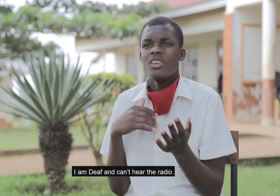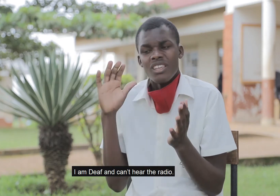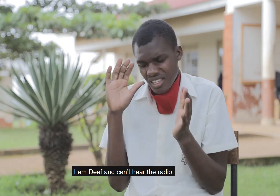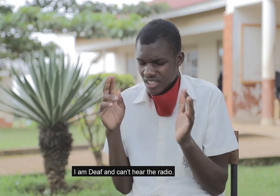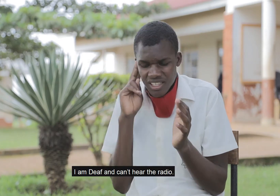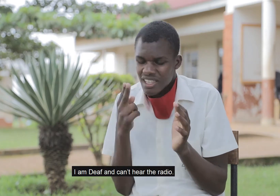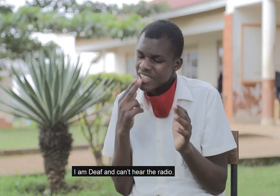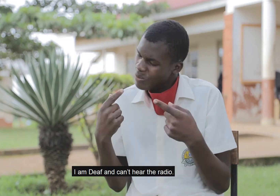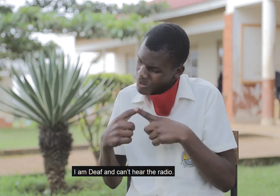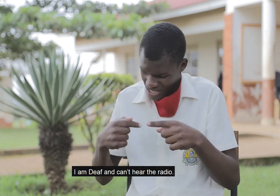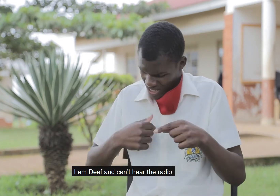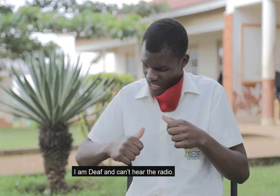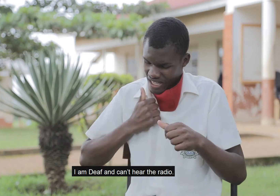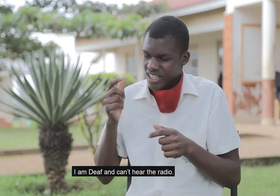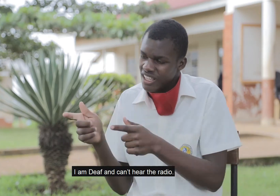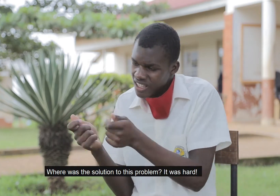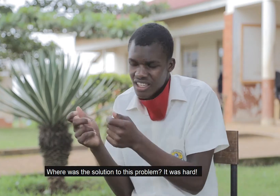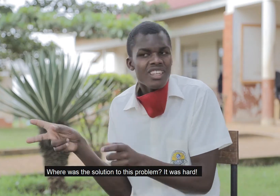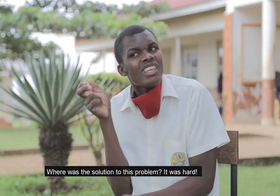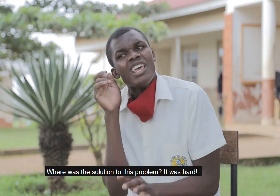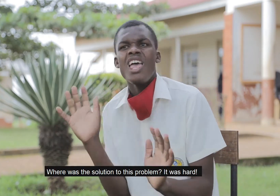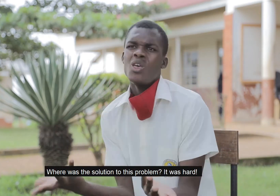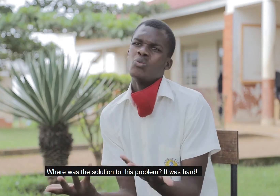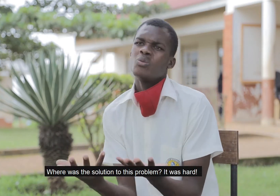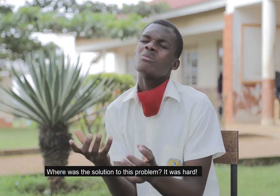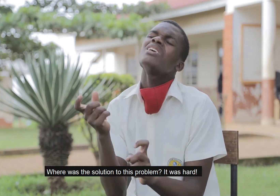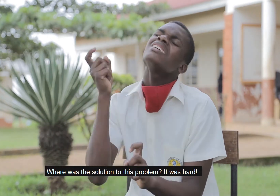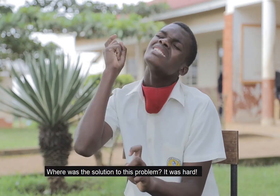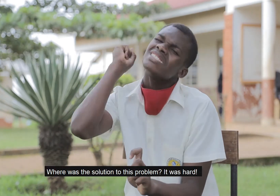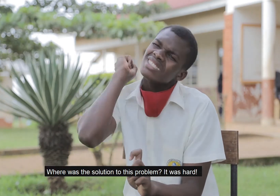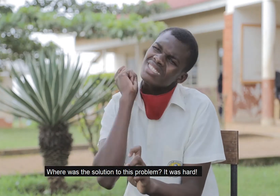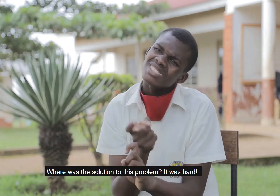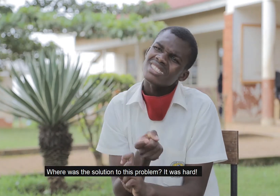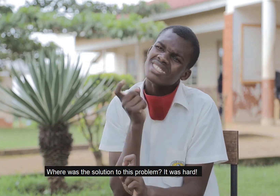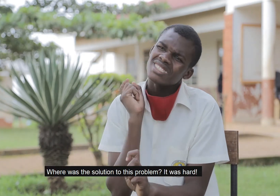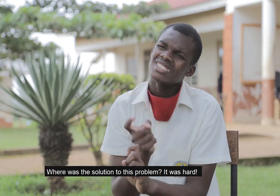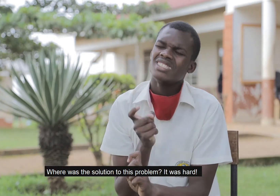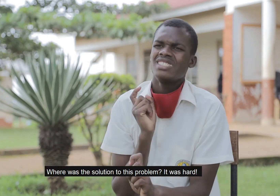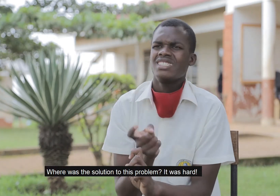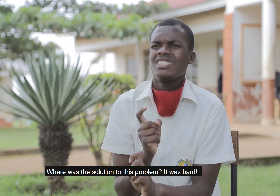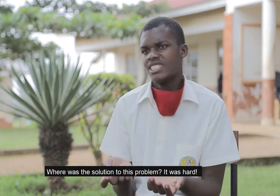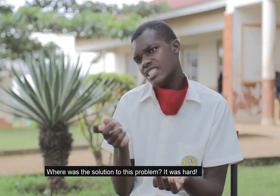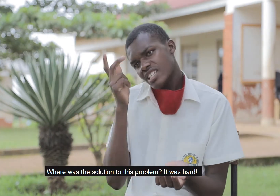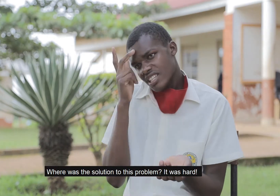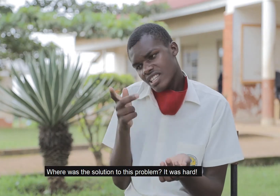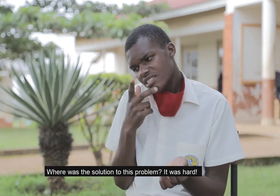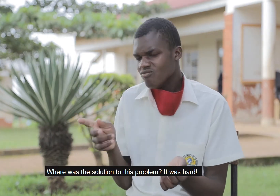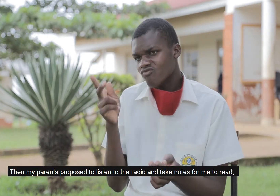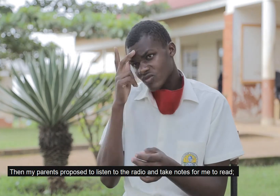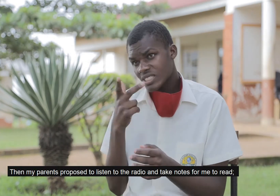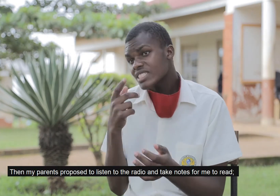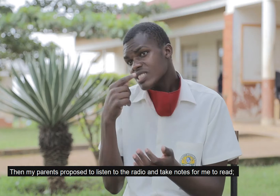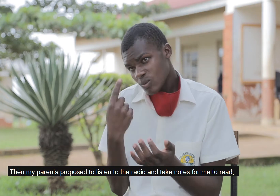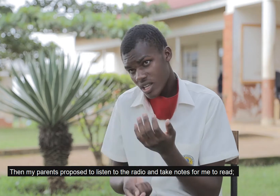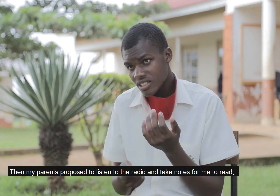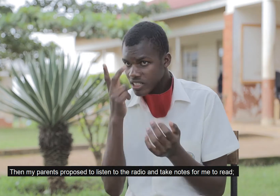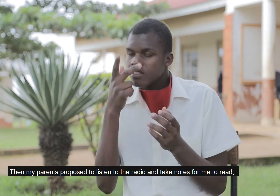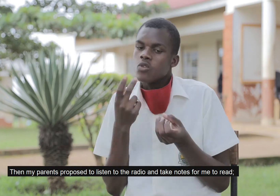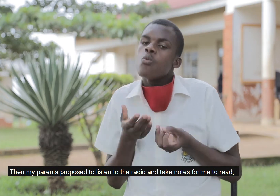deaf. I can't hear the radio. Where was the solution to this problem? It was hard. Then my parents proposed